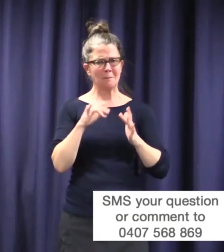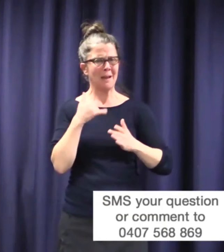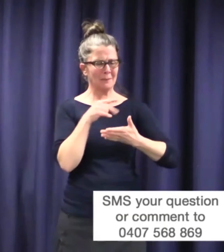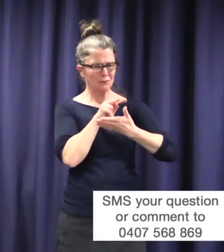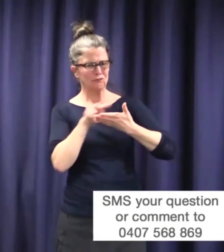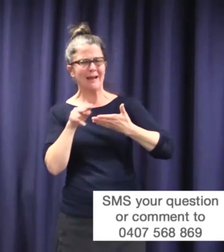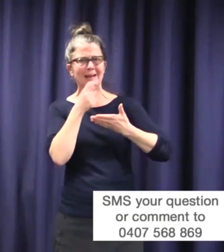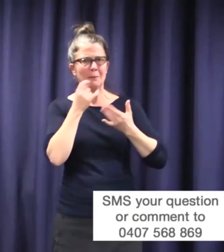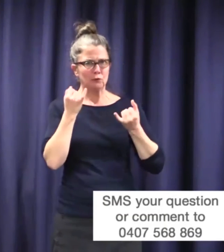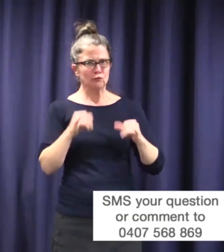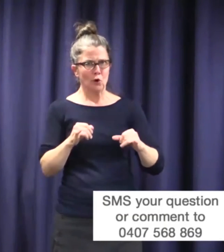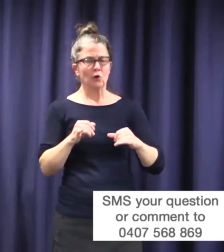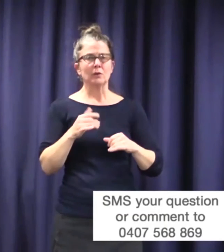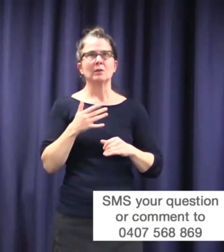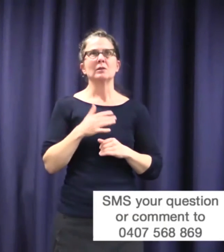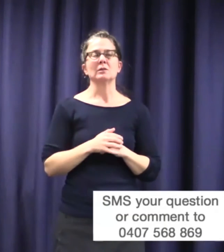to clarify.